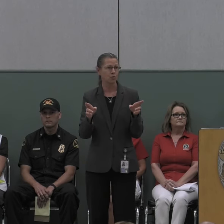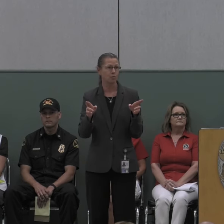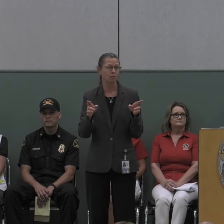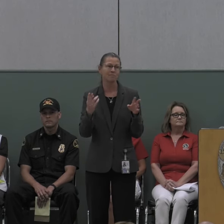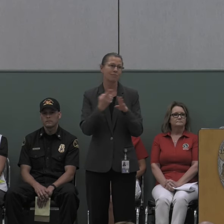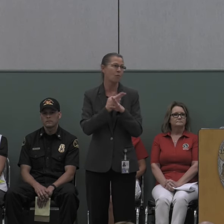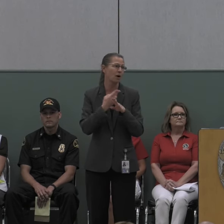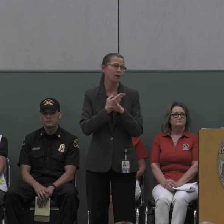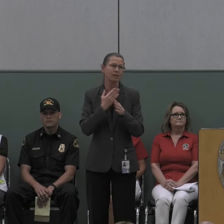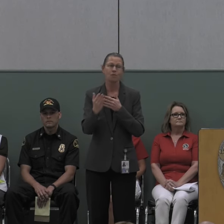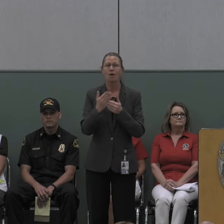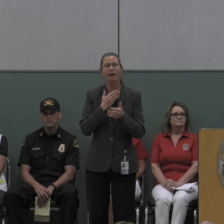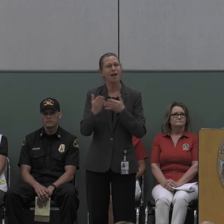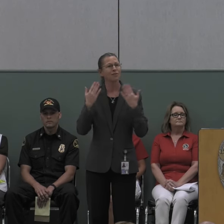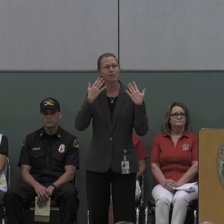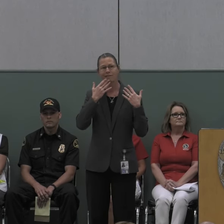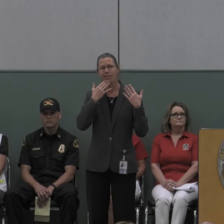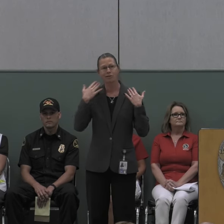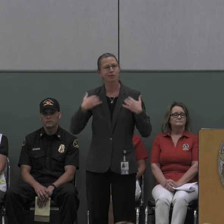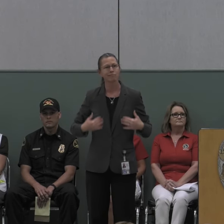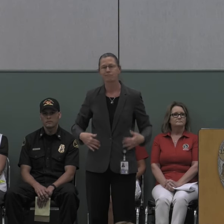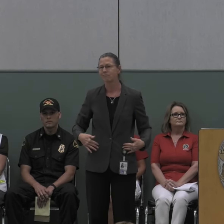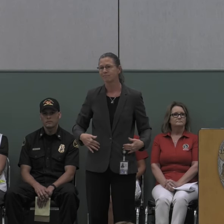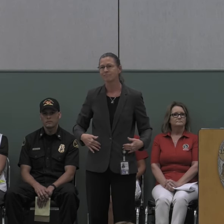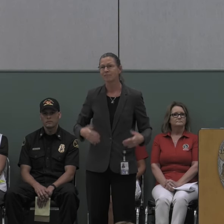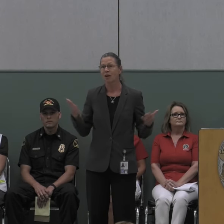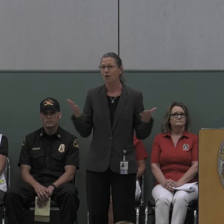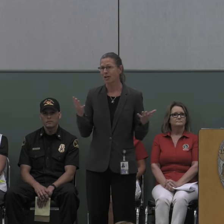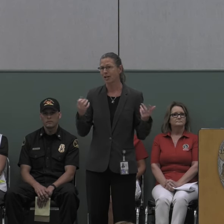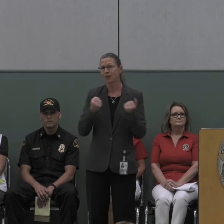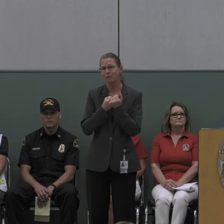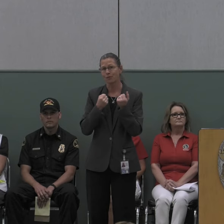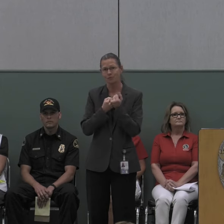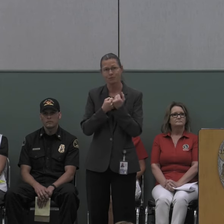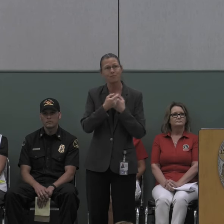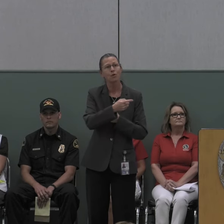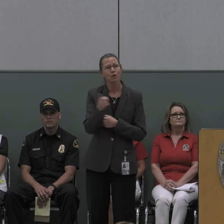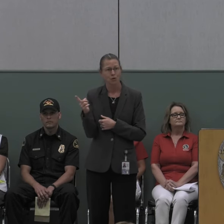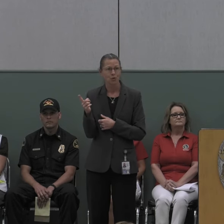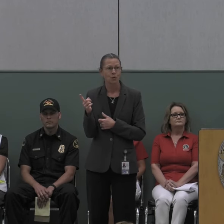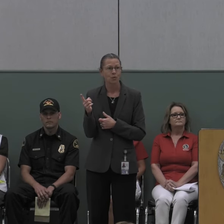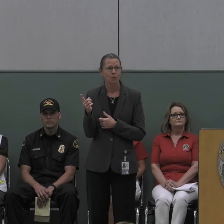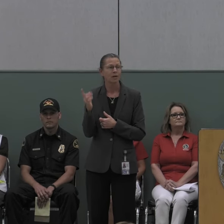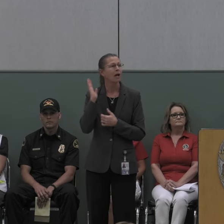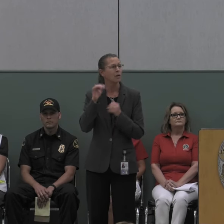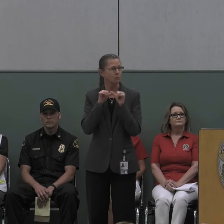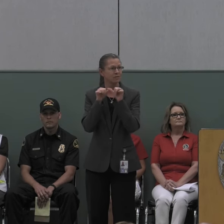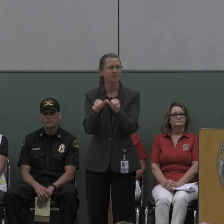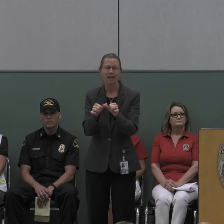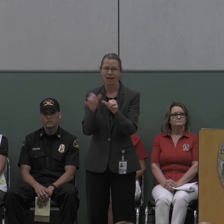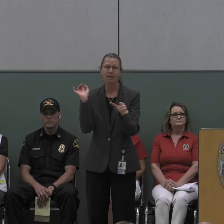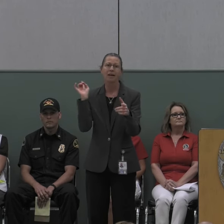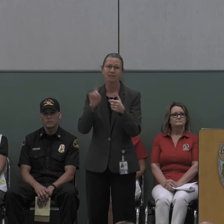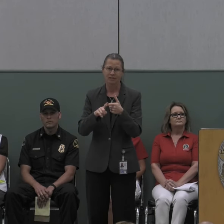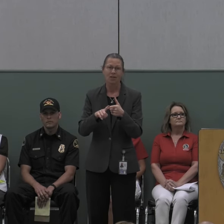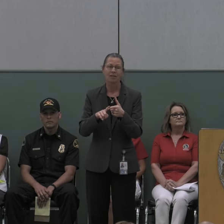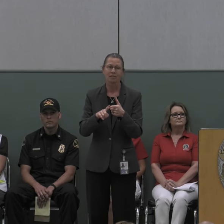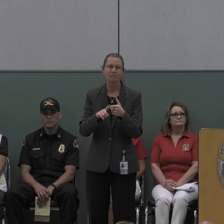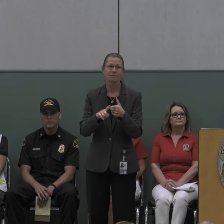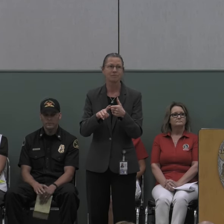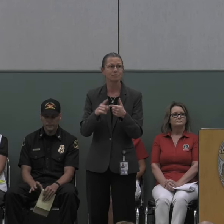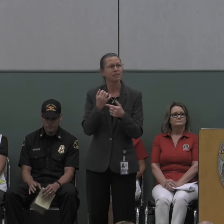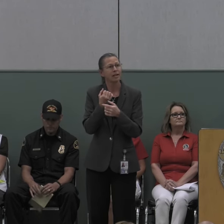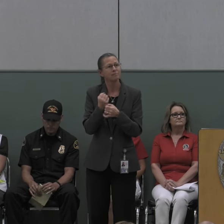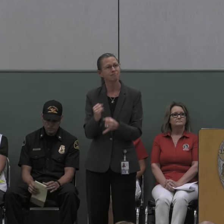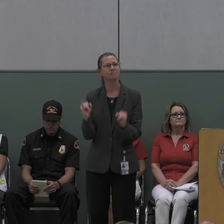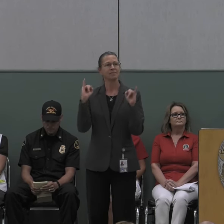that they're wearing are here for you still, and they will be until we no longer need them to help us.